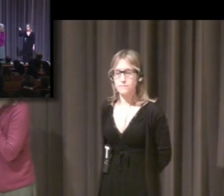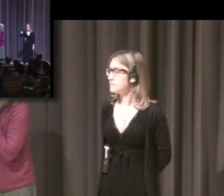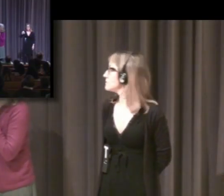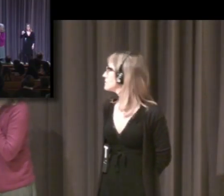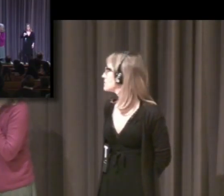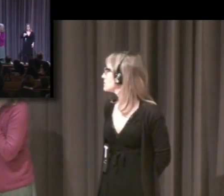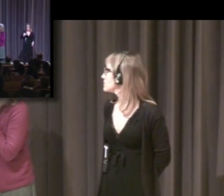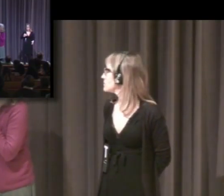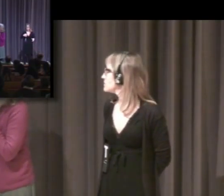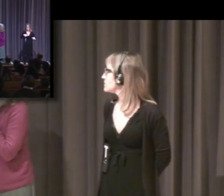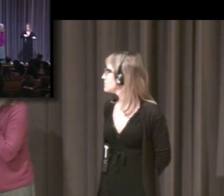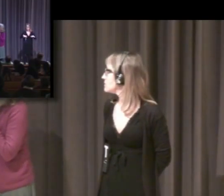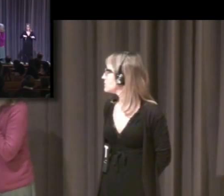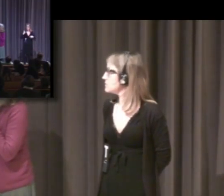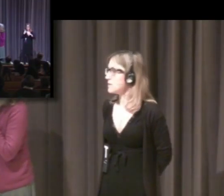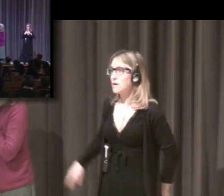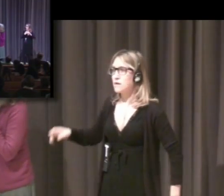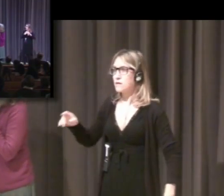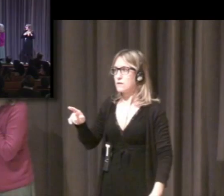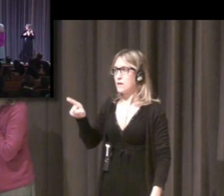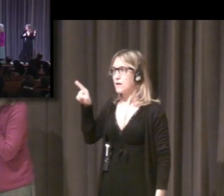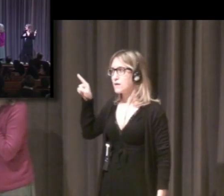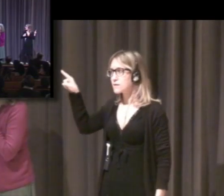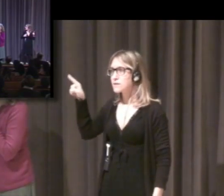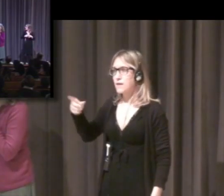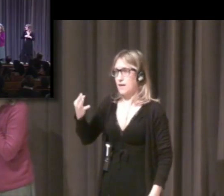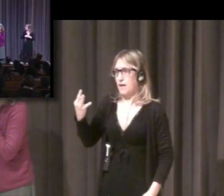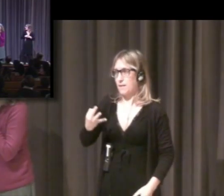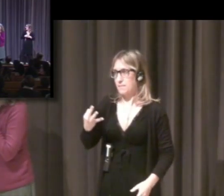input that cochlear implant provides me.